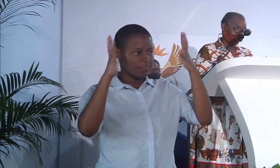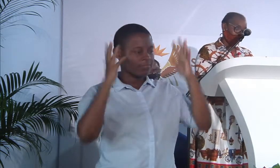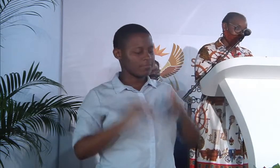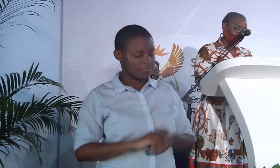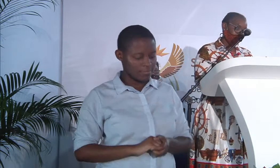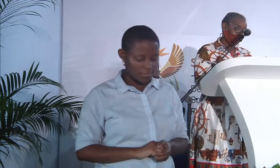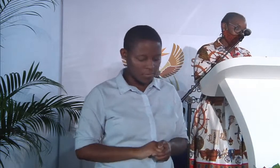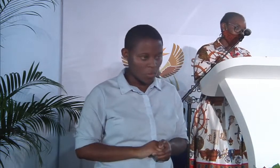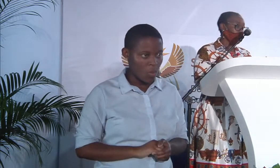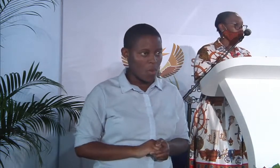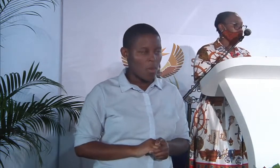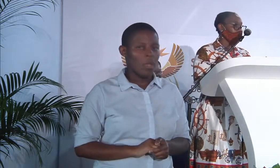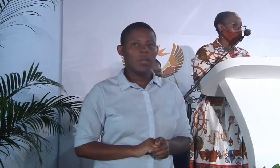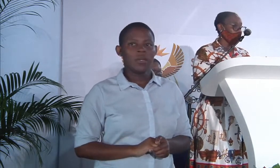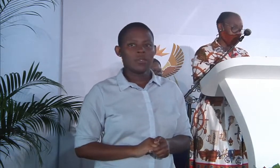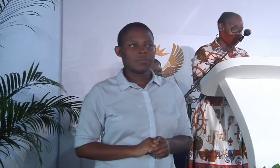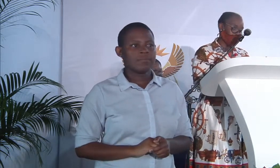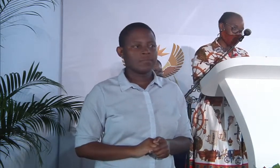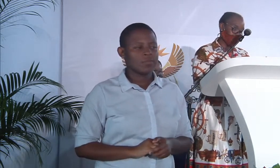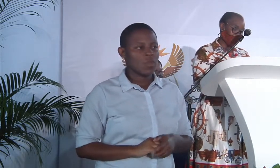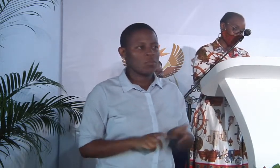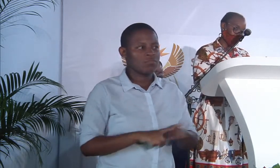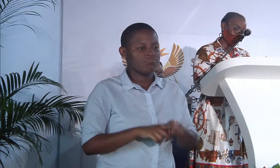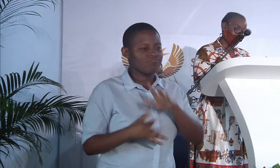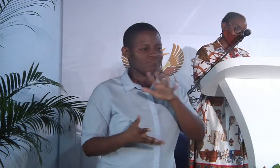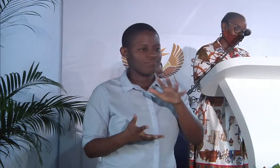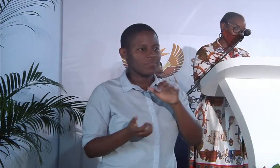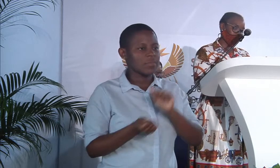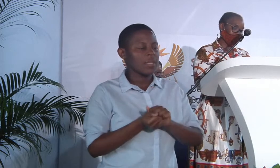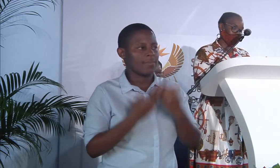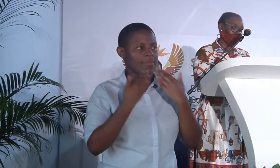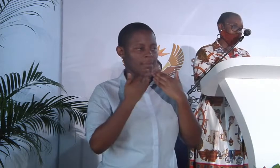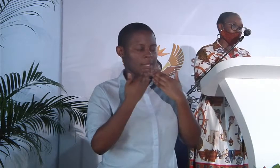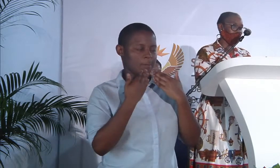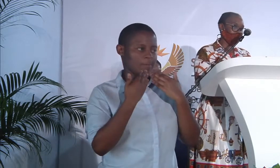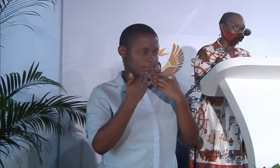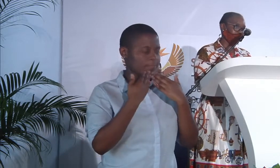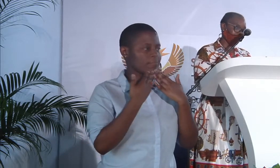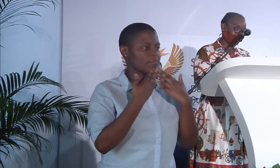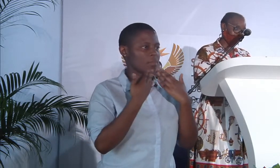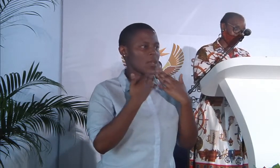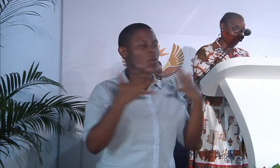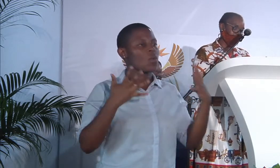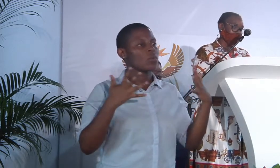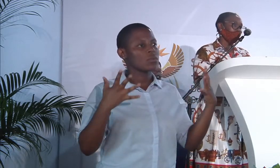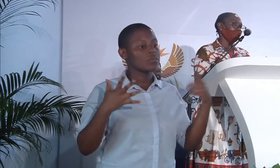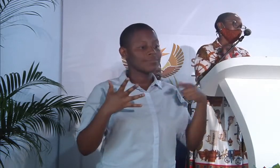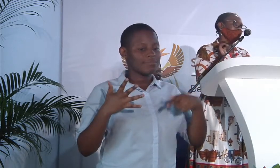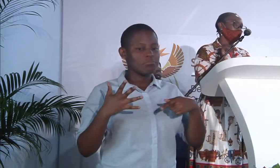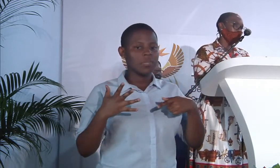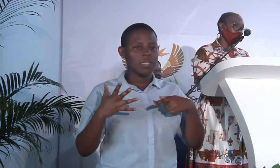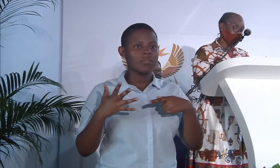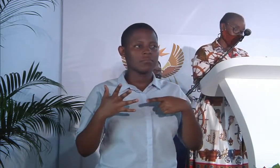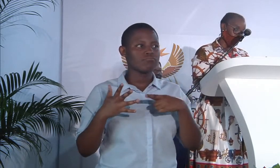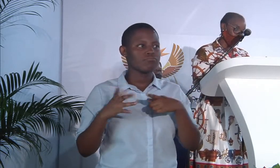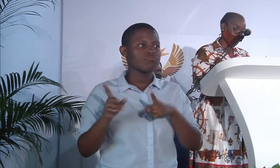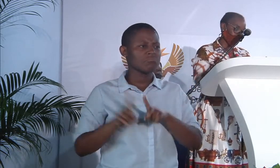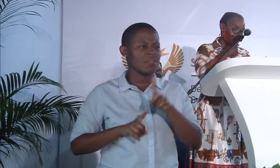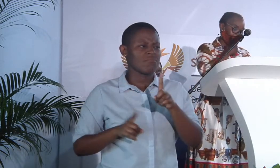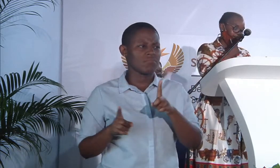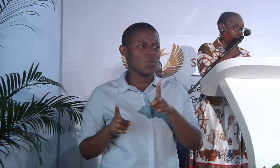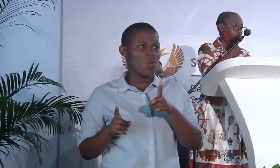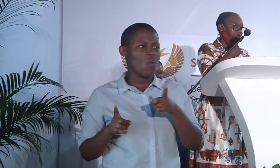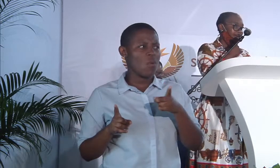In closing, thank you so much for making this day a success. We appreciate this day because this is one of the